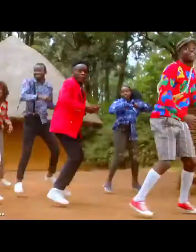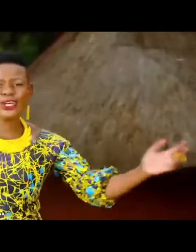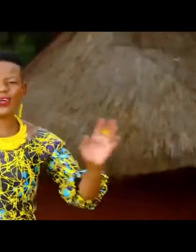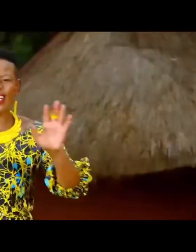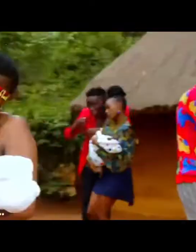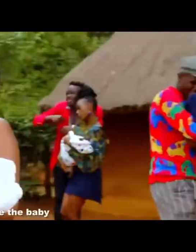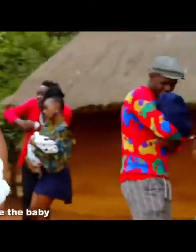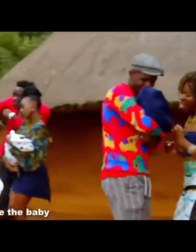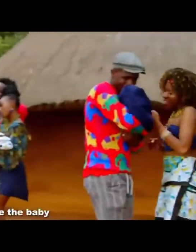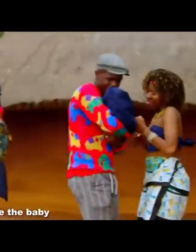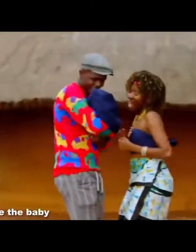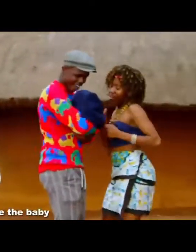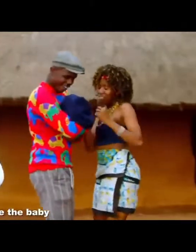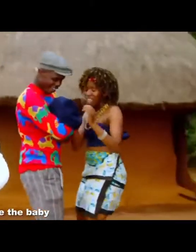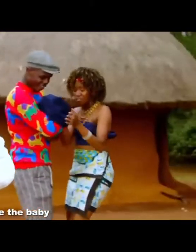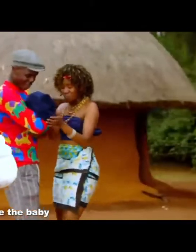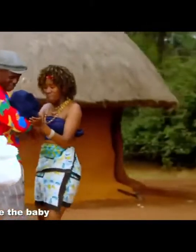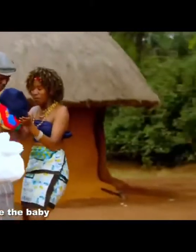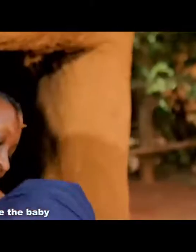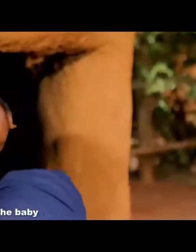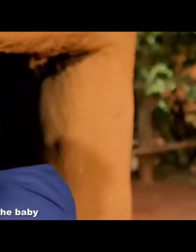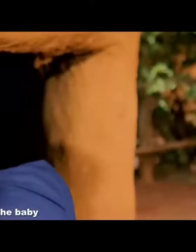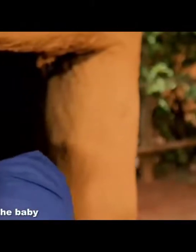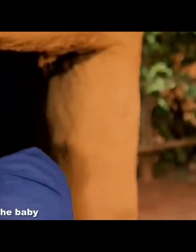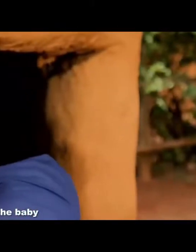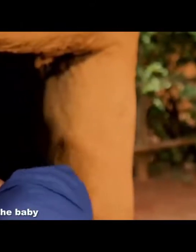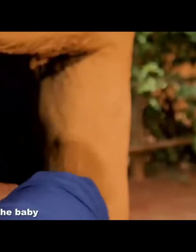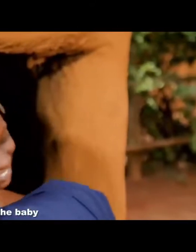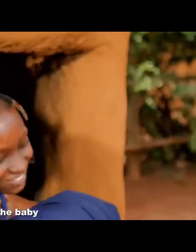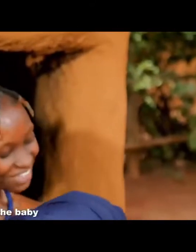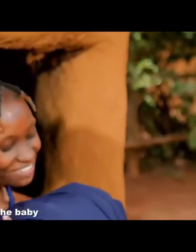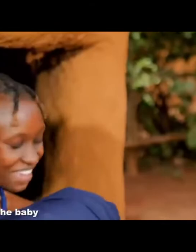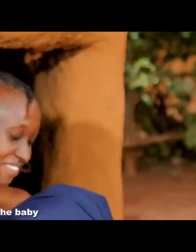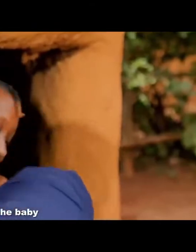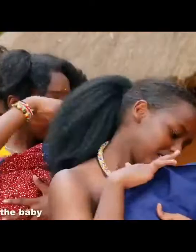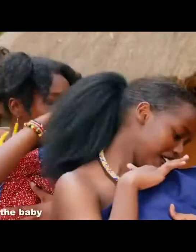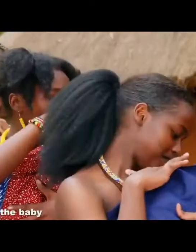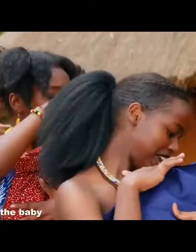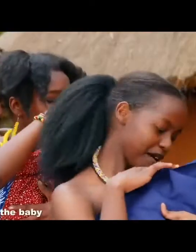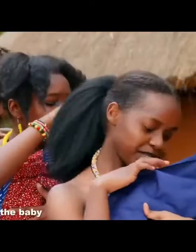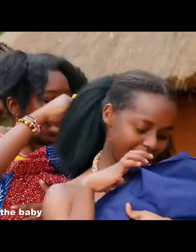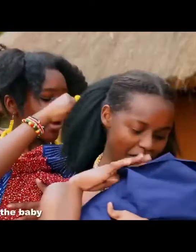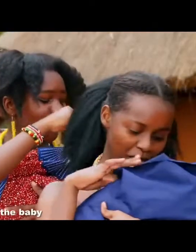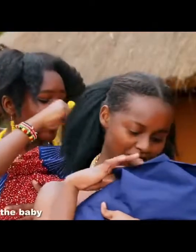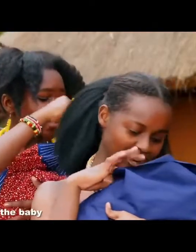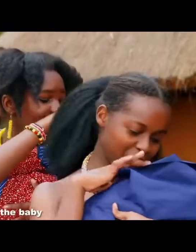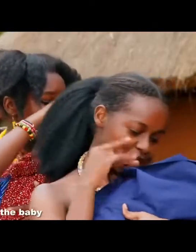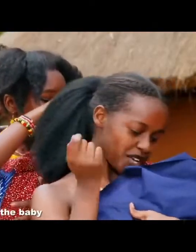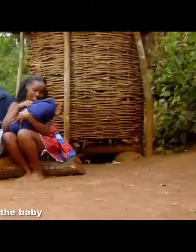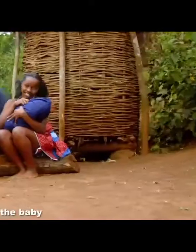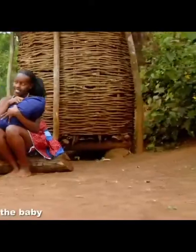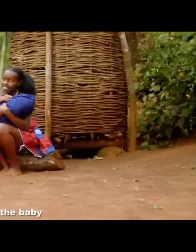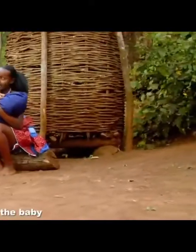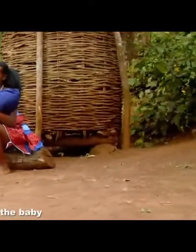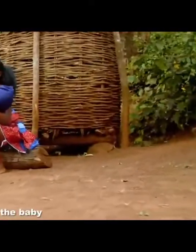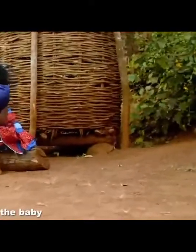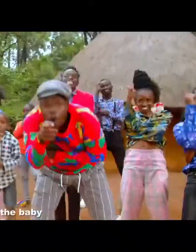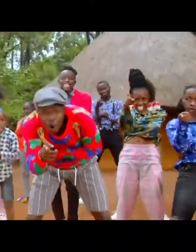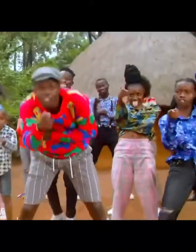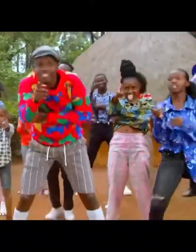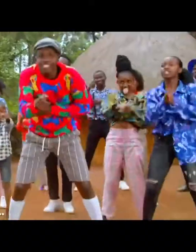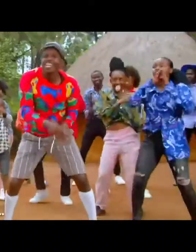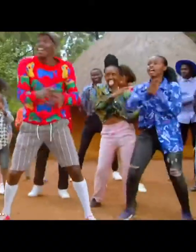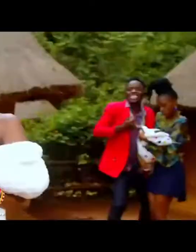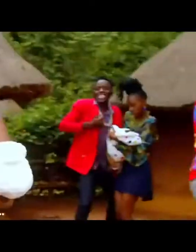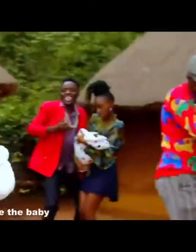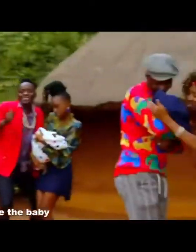What you do? Love, love, love, love the baby. Sing, sing, sing for the baby. Play, play, play with the baby.